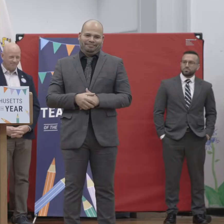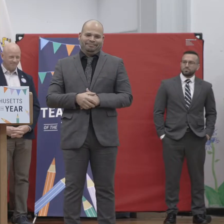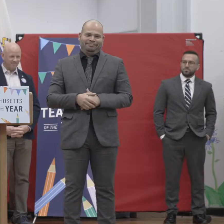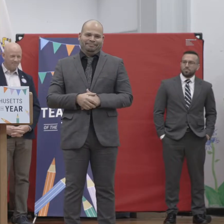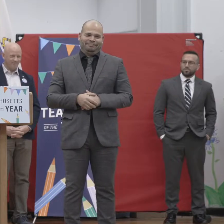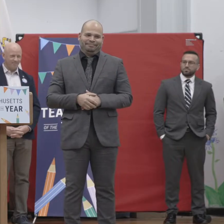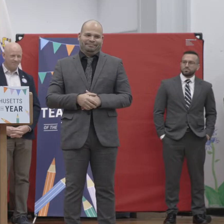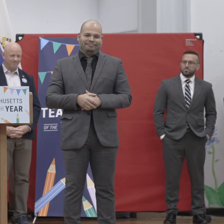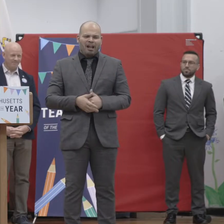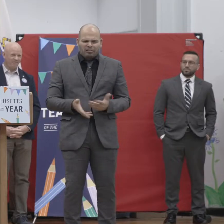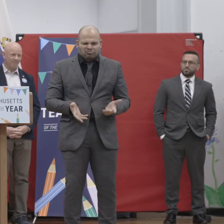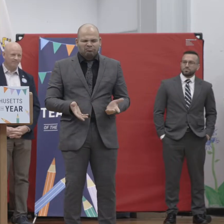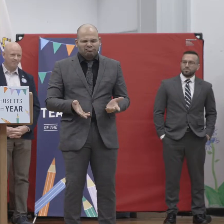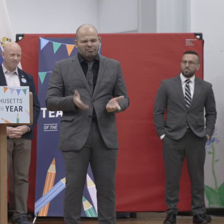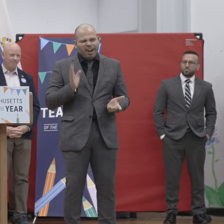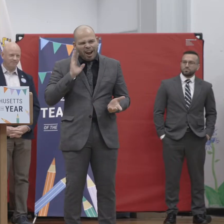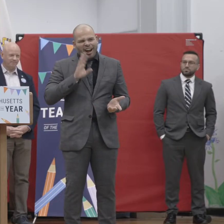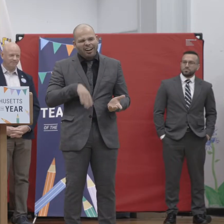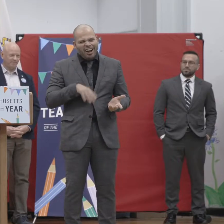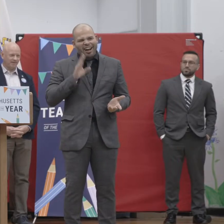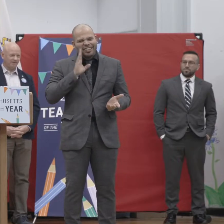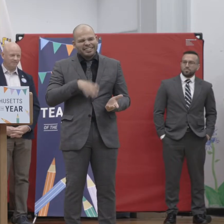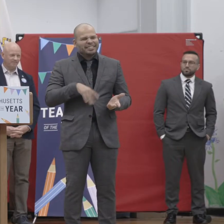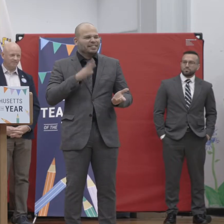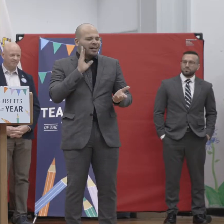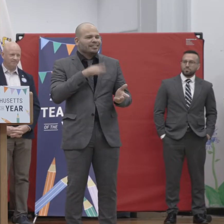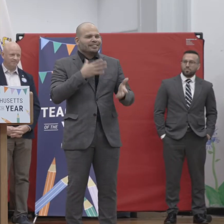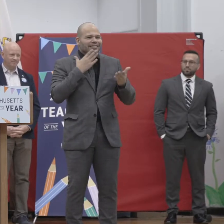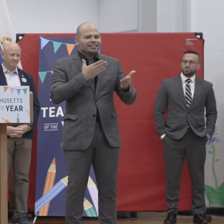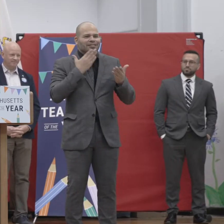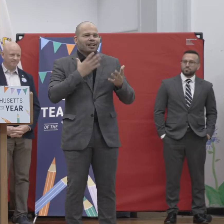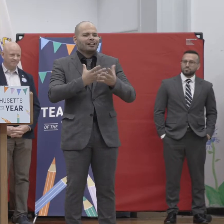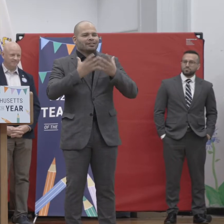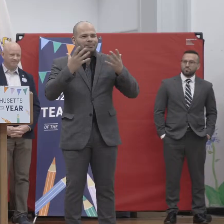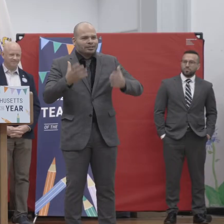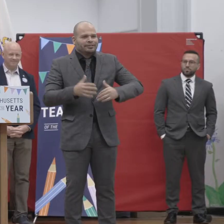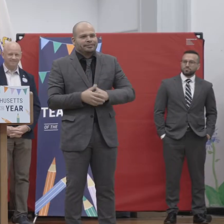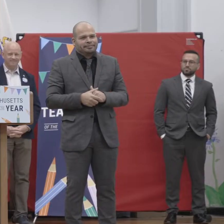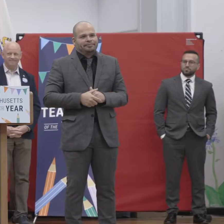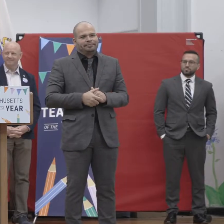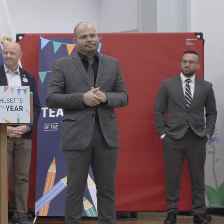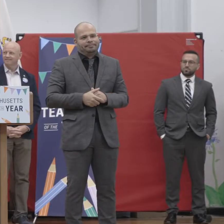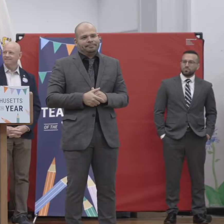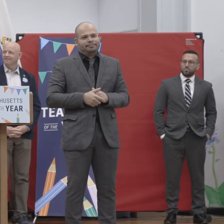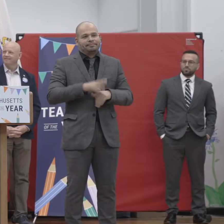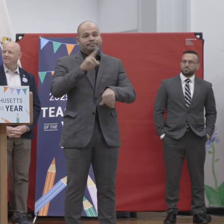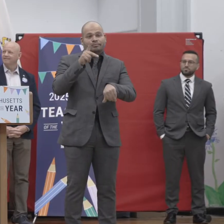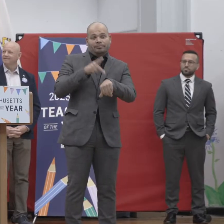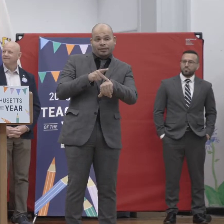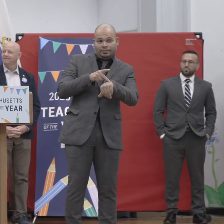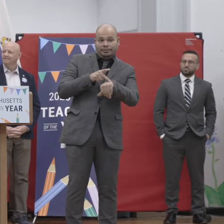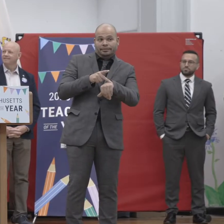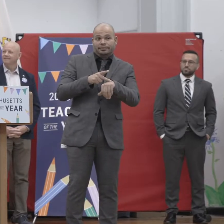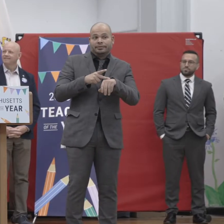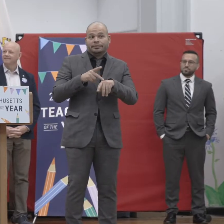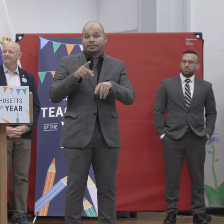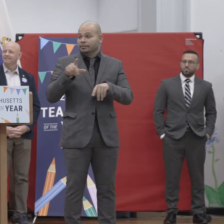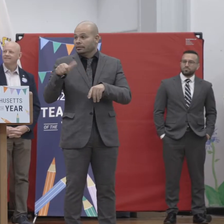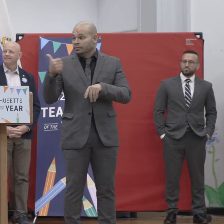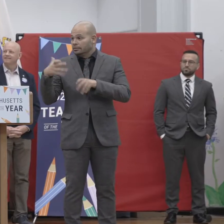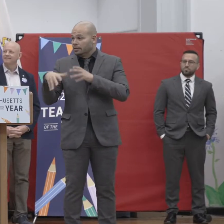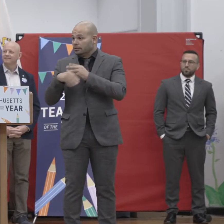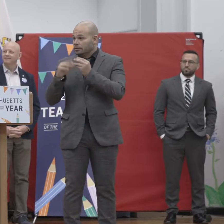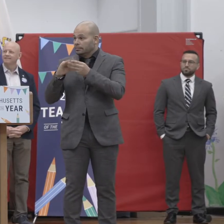I know. But thank you guys all very much. And Principal Rollins, any instructions for our students?